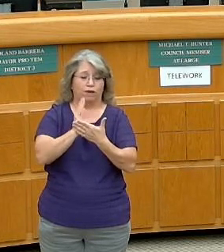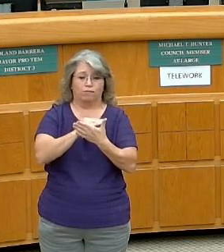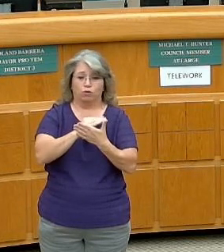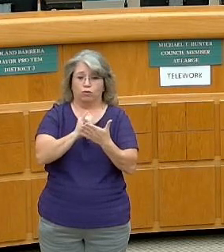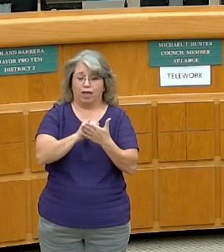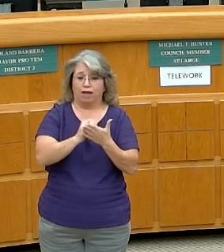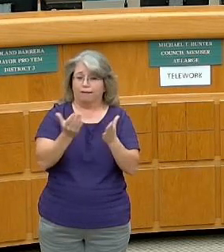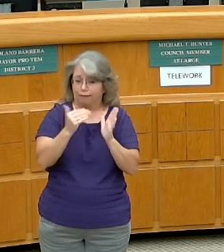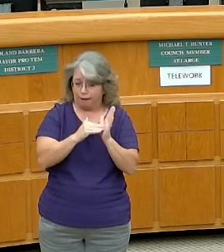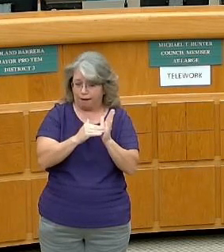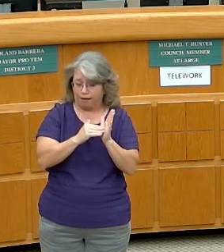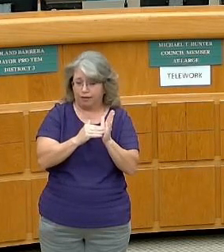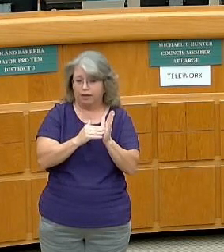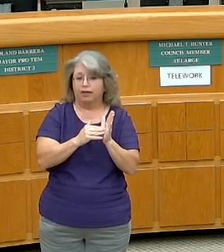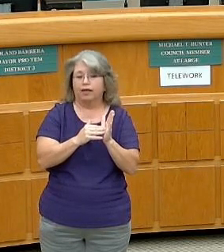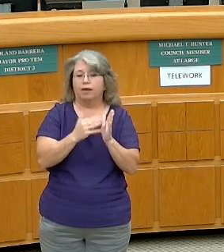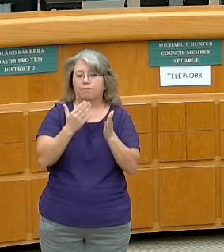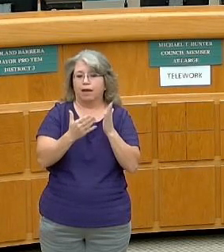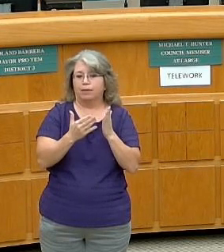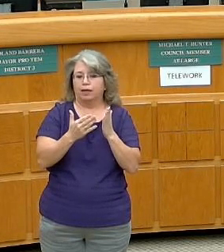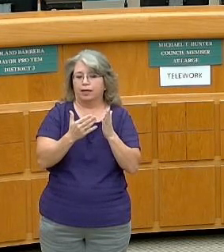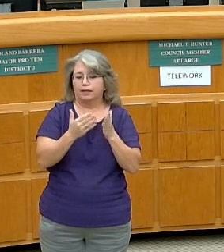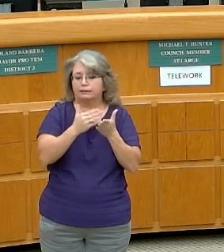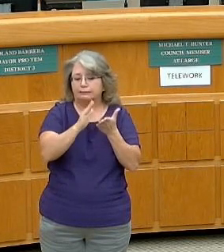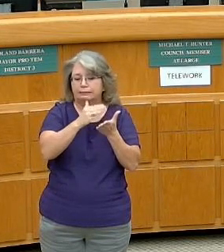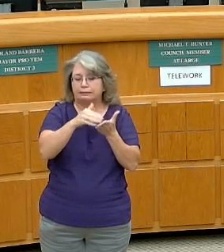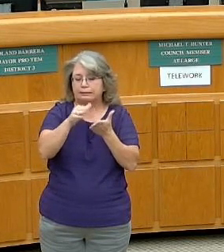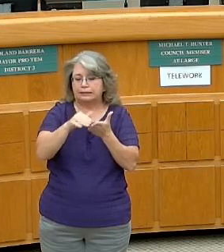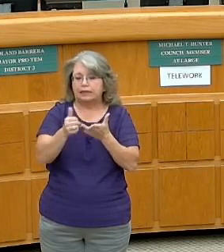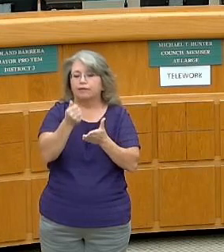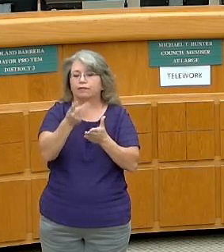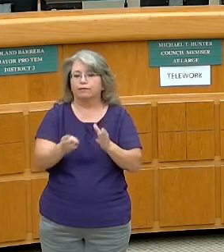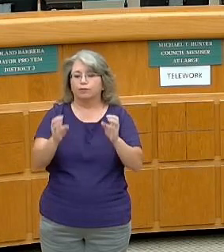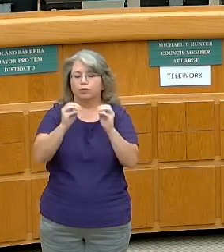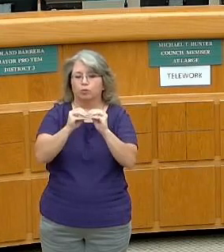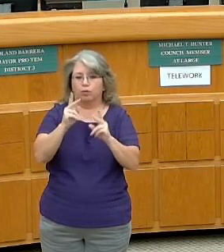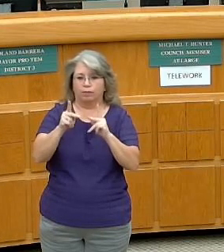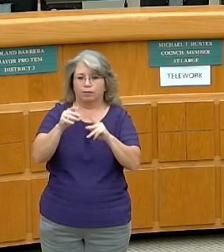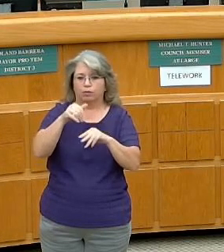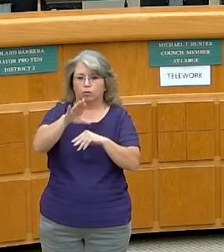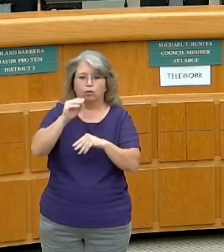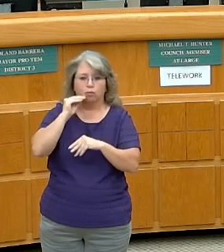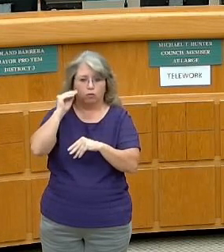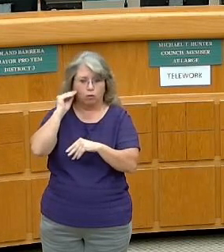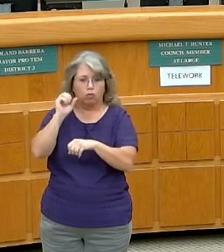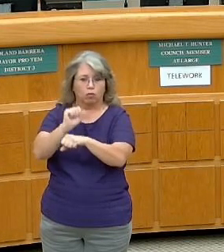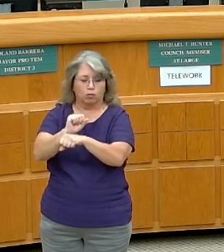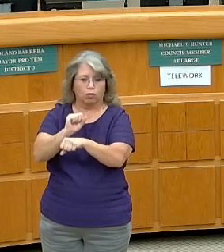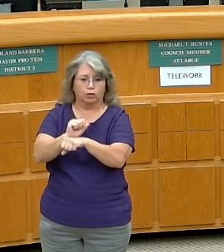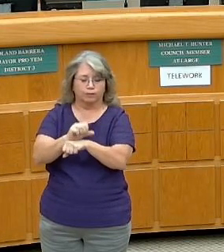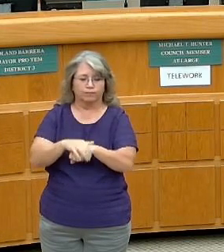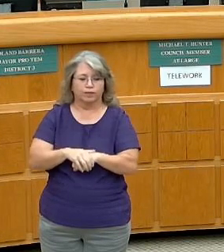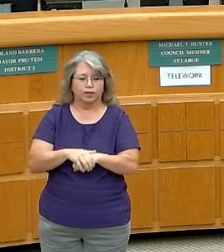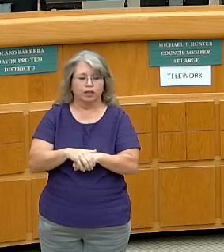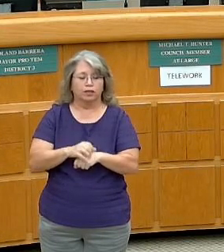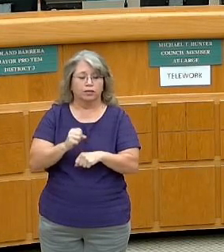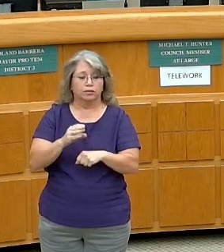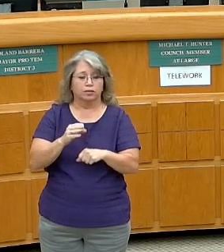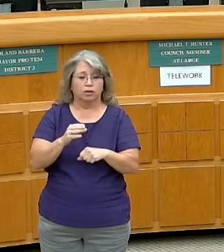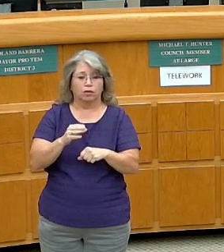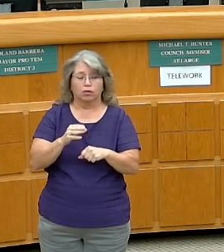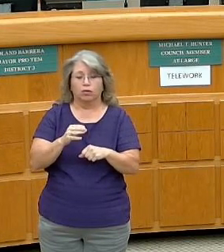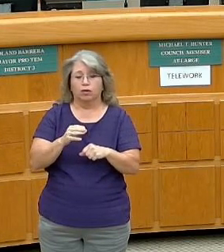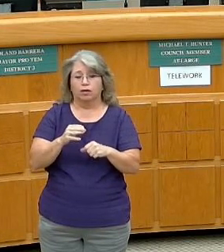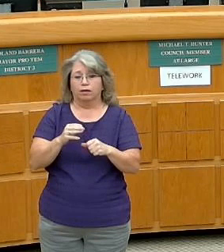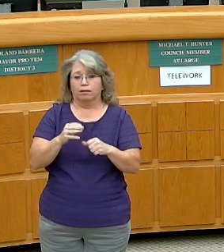few more folks home actually to telework and telecommute. So we'll have fewer than 100 people reporting to this building every day, which is a stark difference from that 600